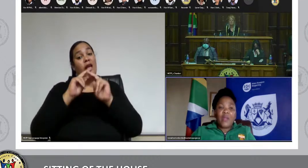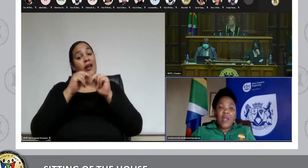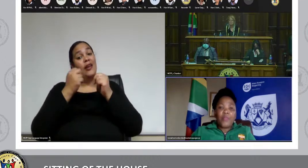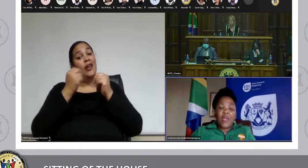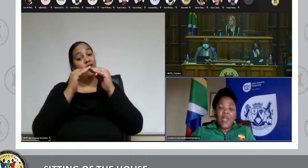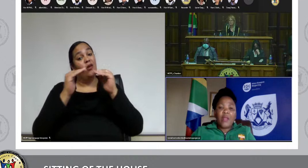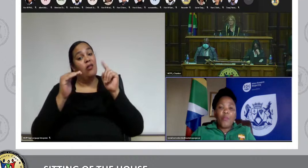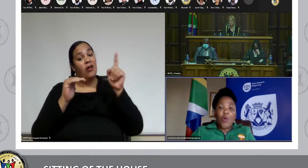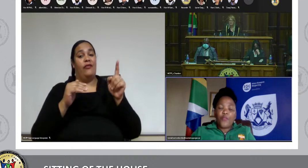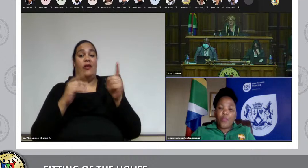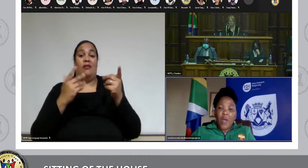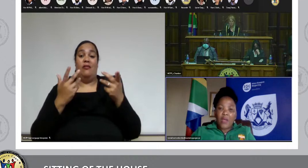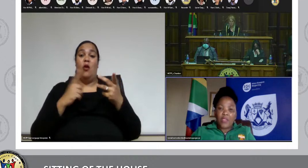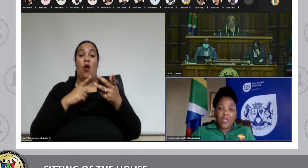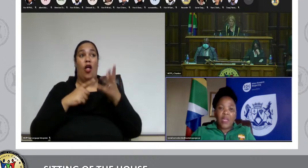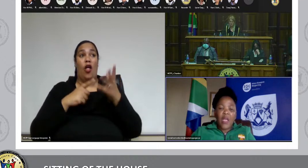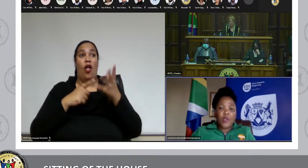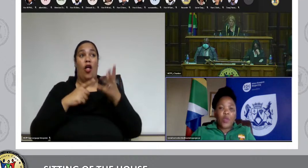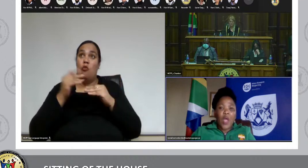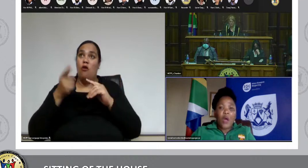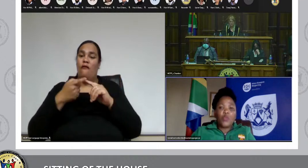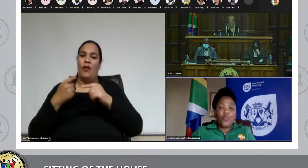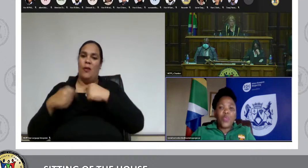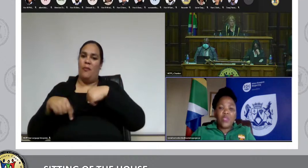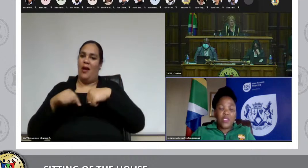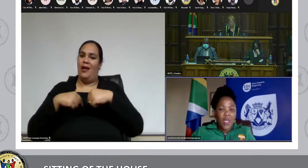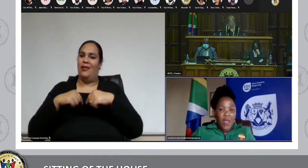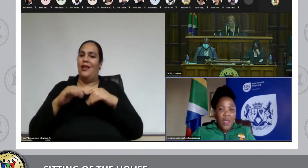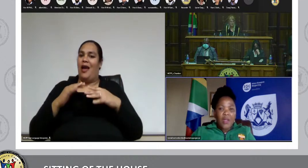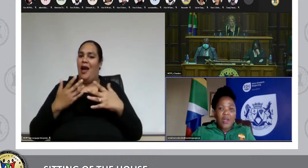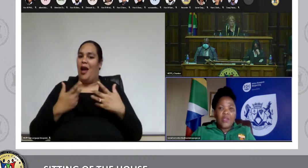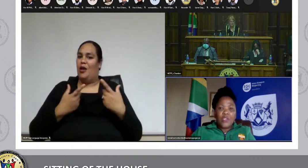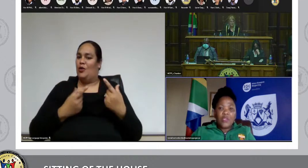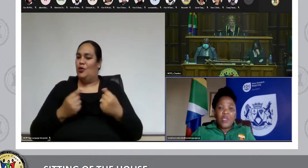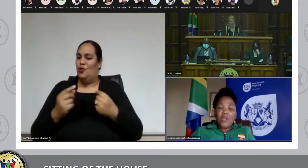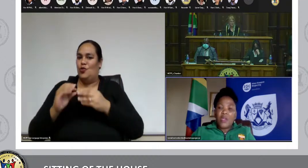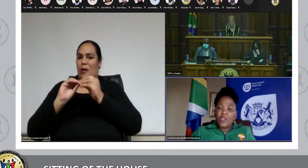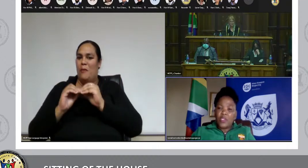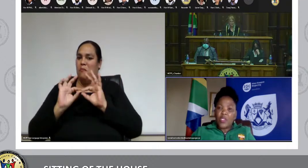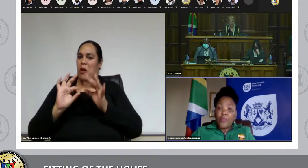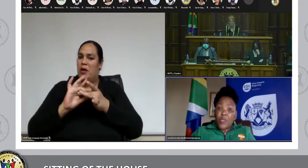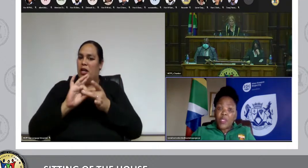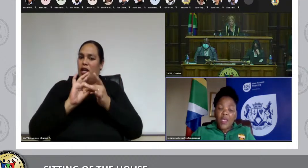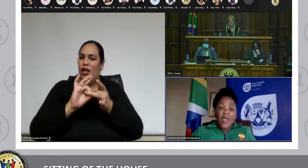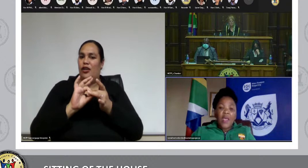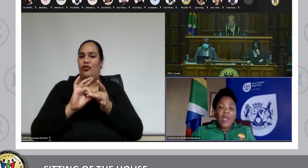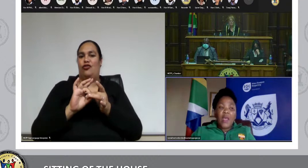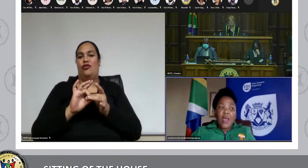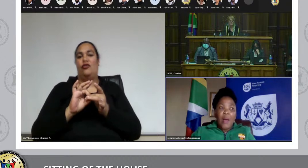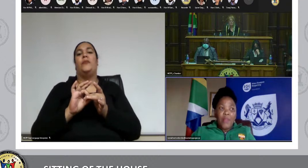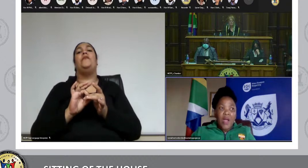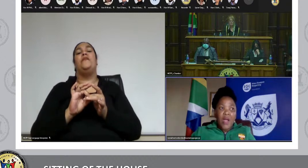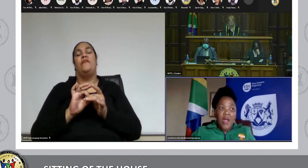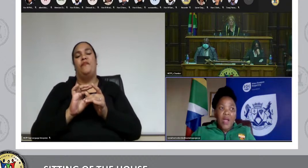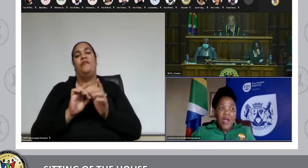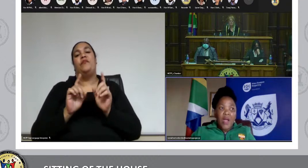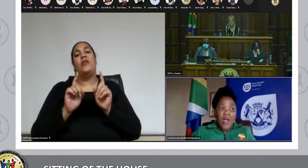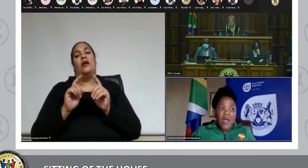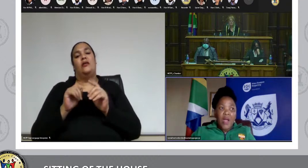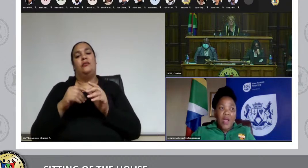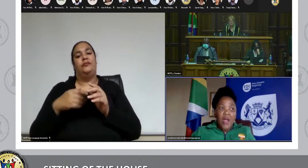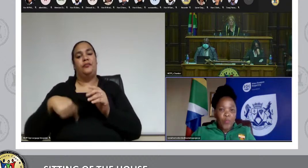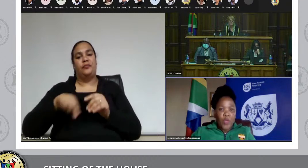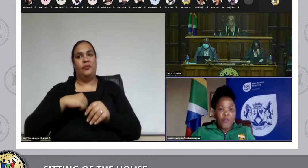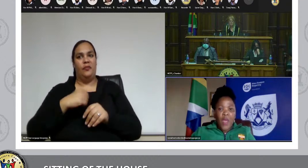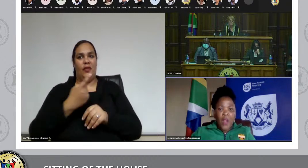level, they ended up learning more from us in regard on how to build relations and relationships among